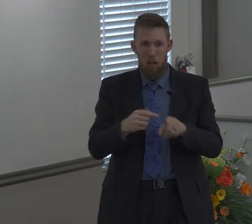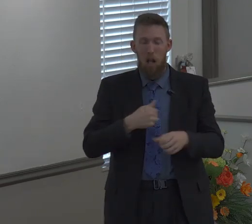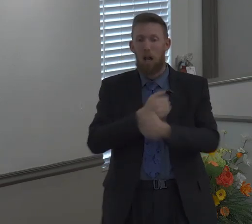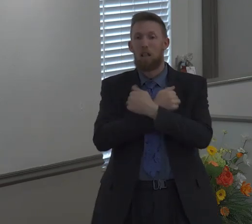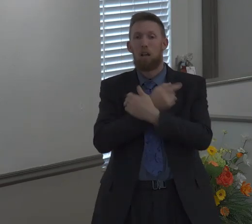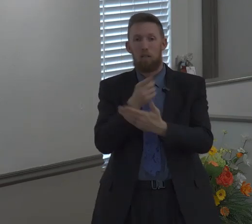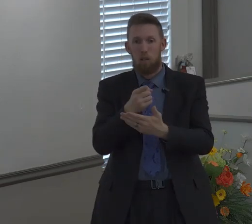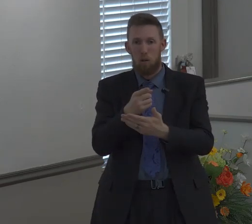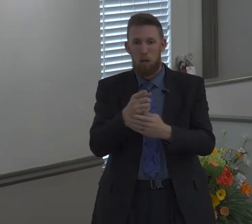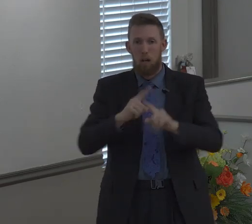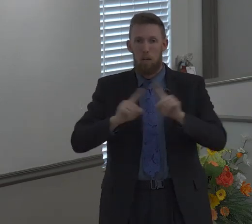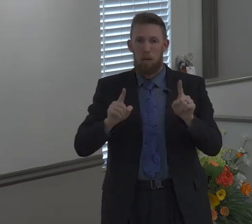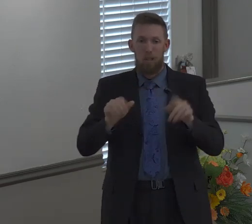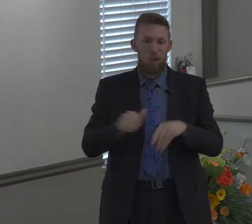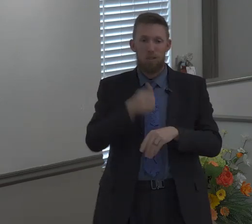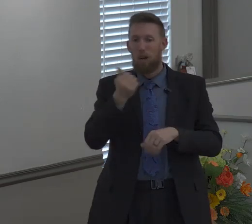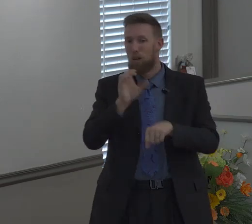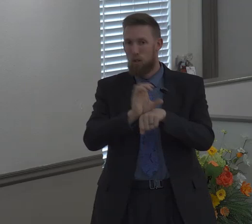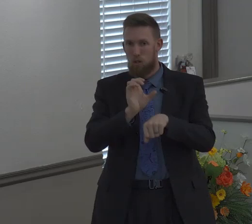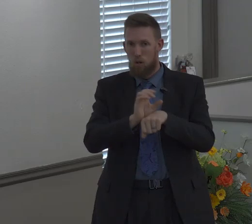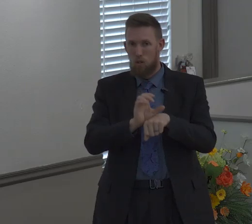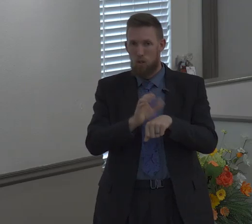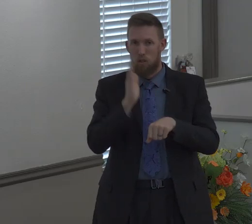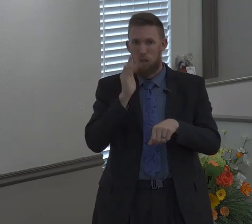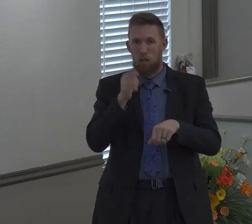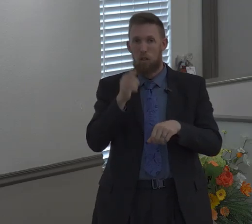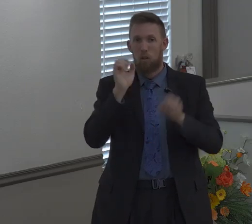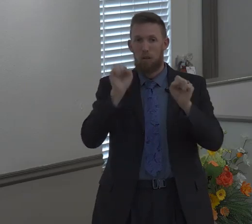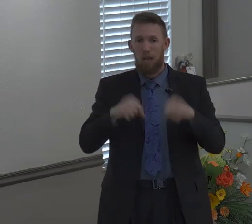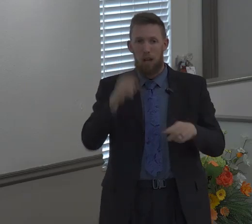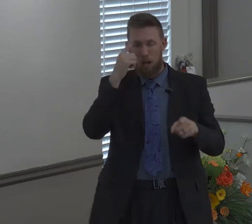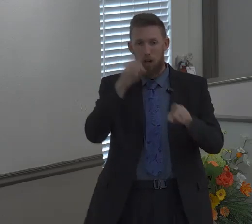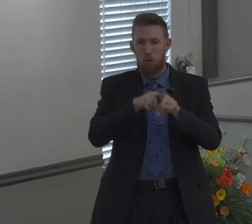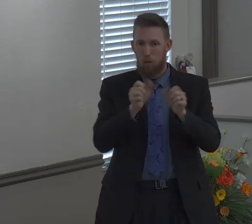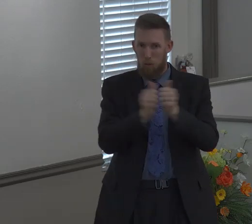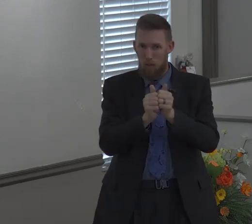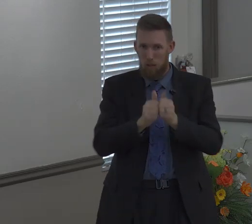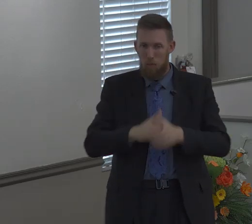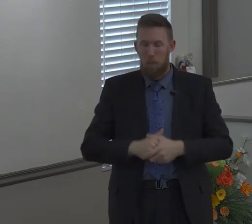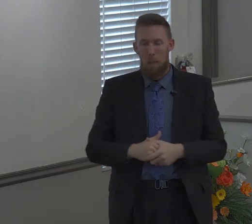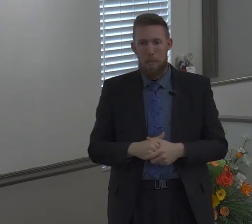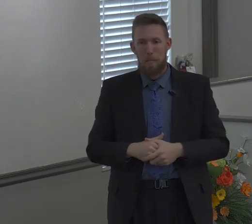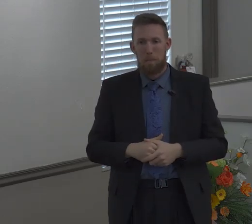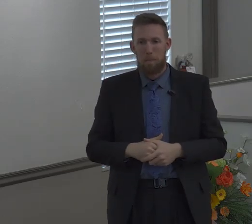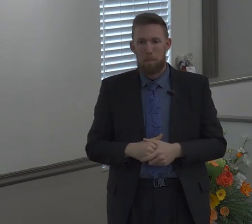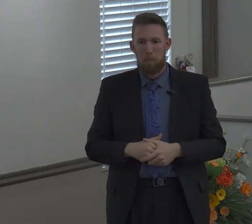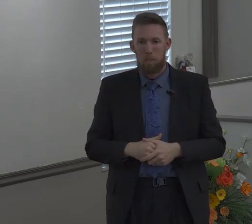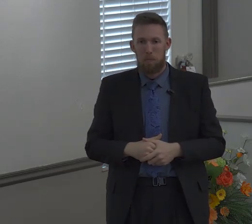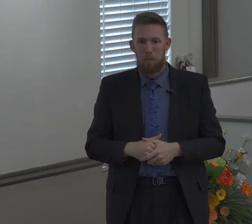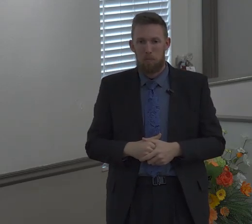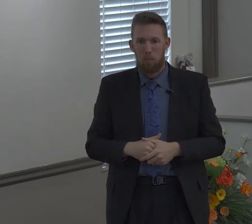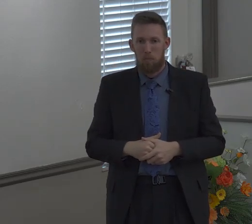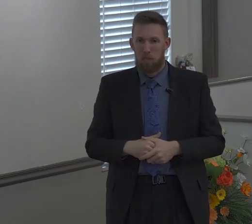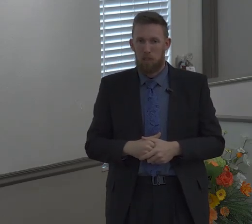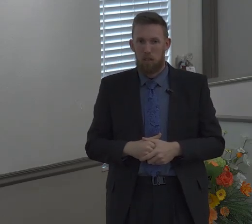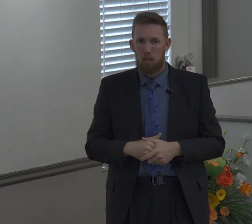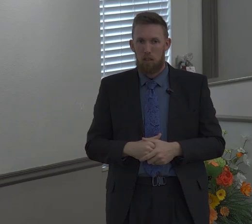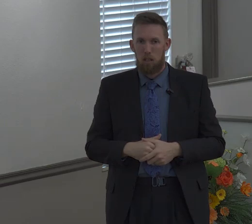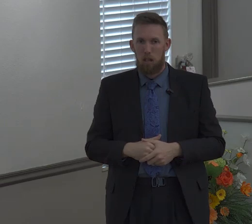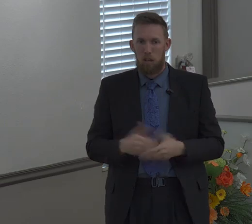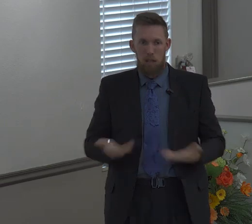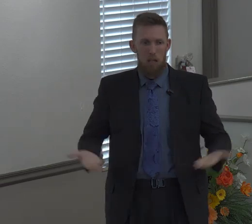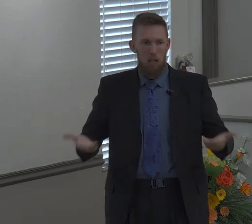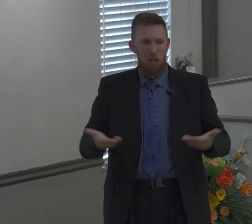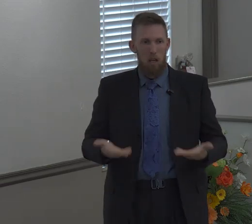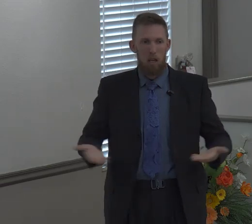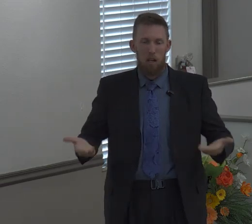There's a million churches out here that you can probably find home. But you know something? We're staying with the